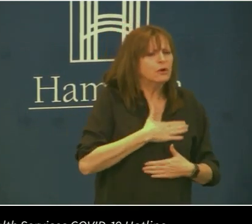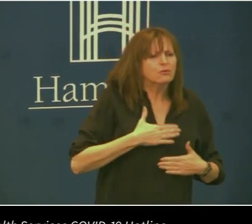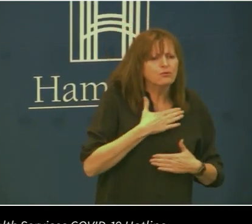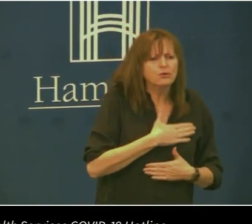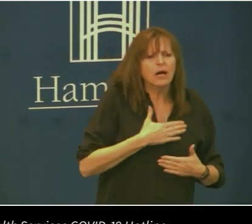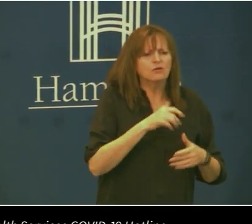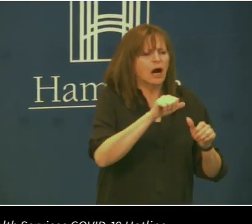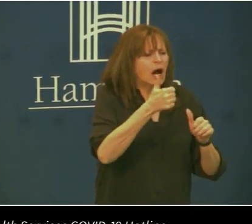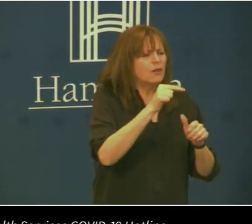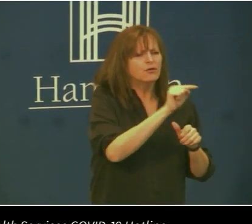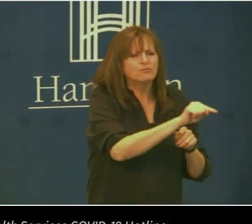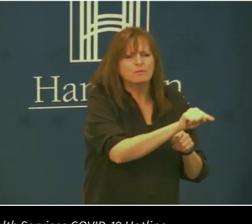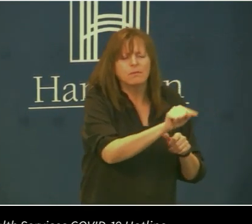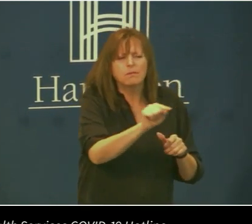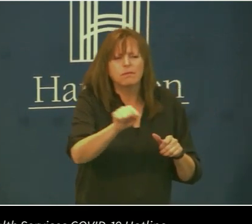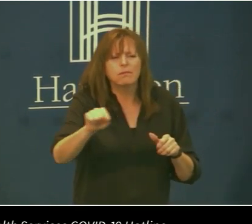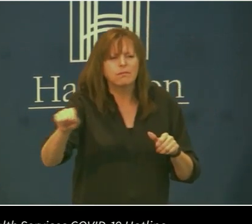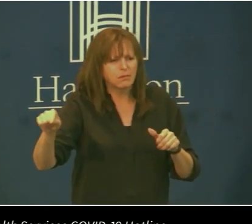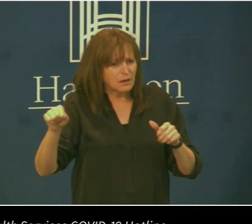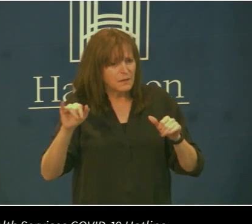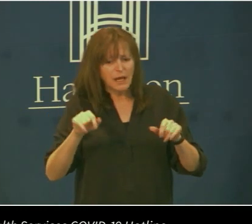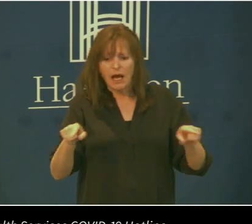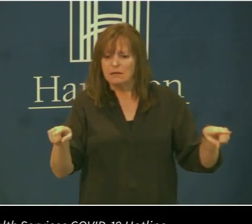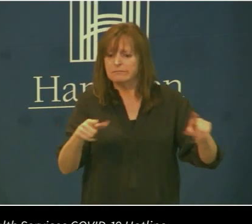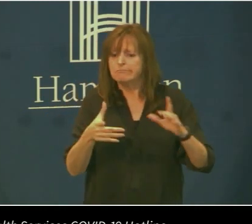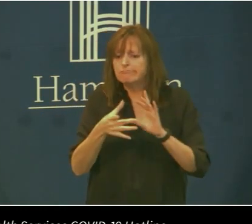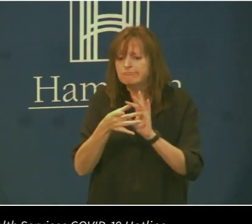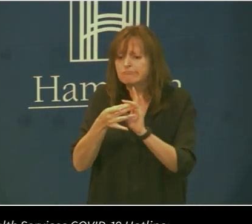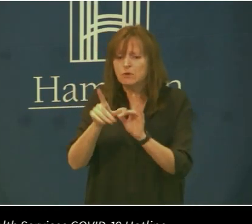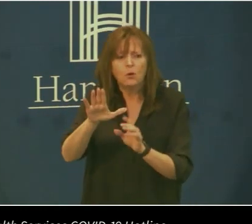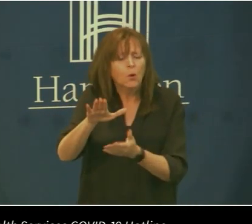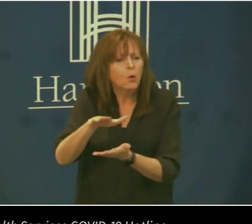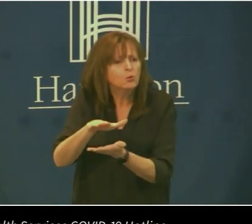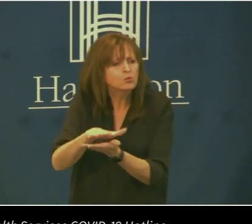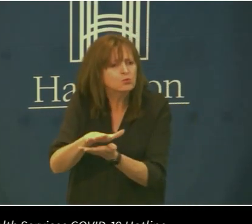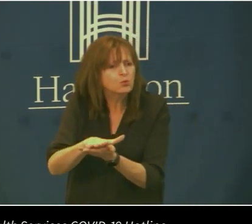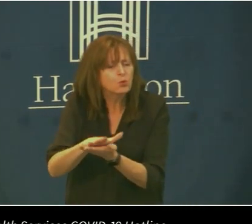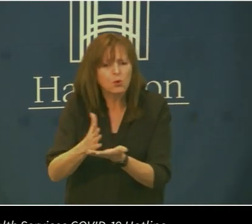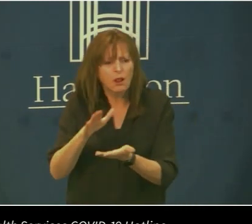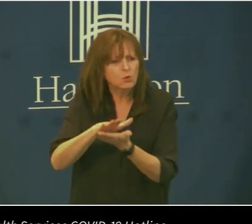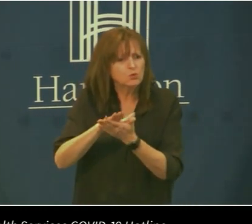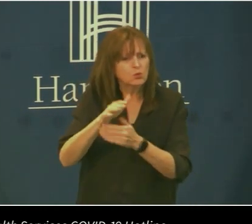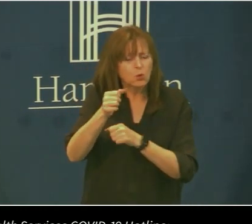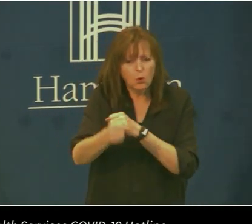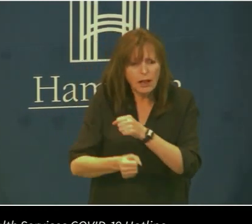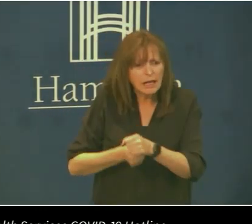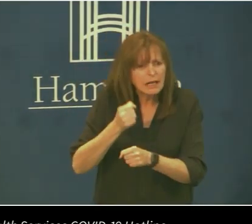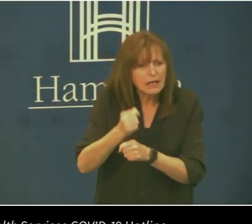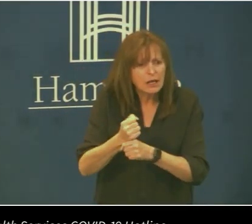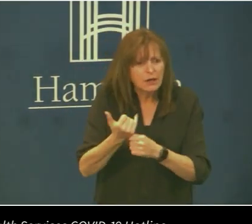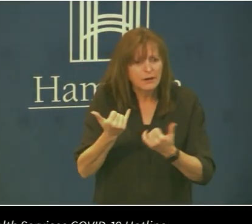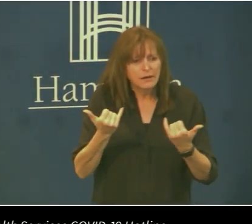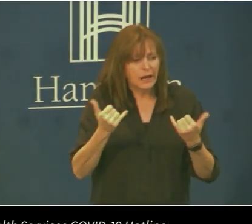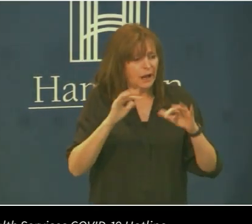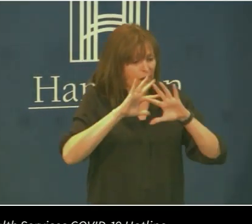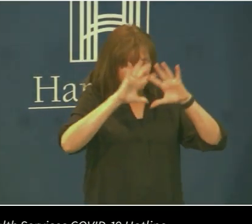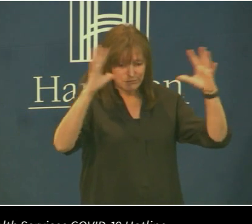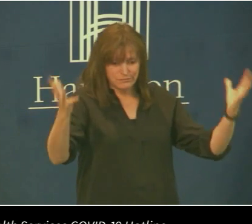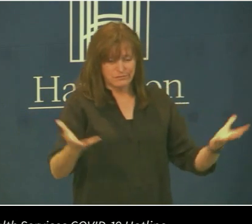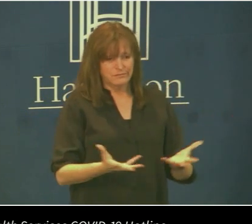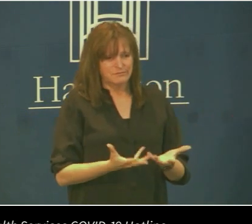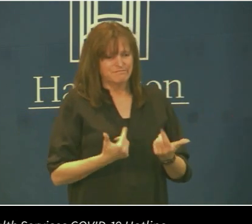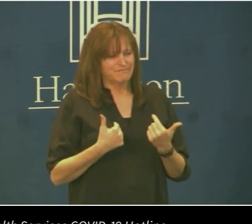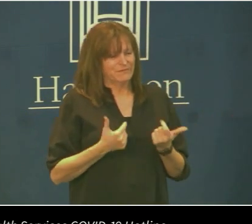school children in the school year. So we're going to continue to wait, and I know that lots of people want to make plans for what's happening